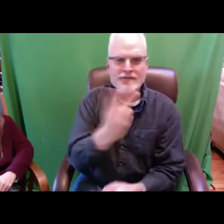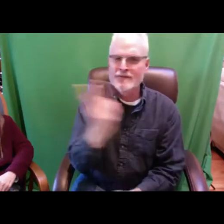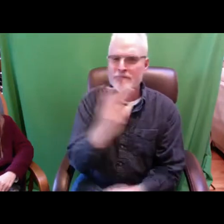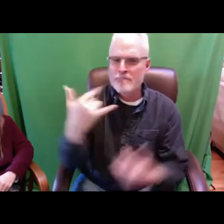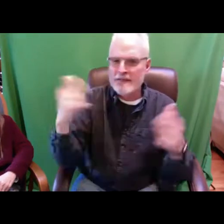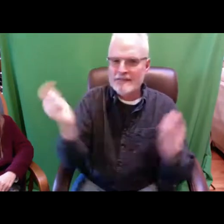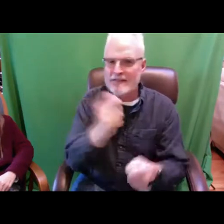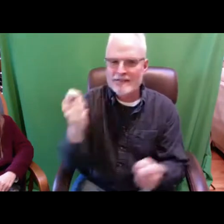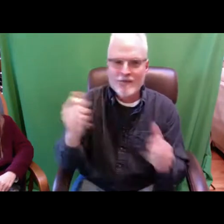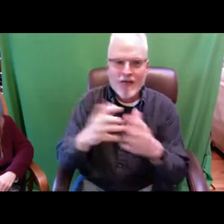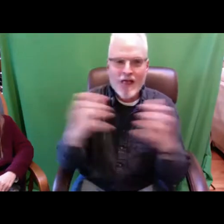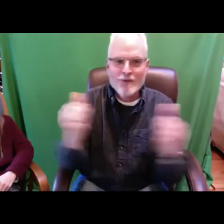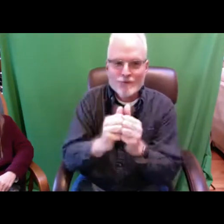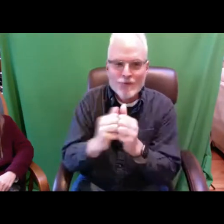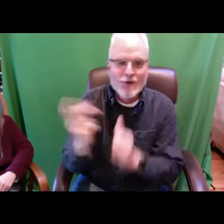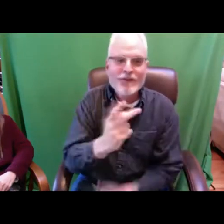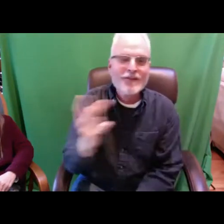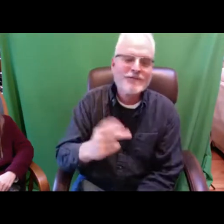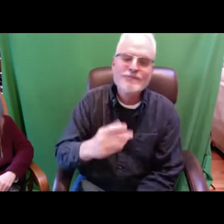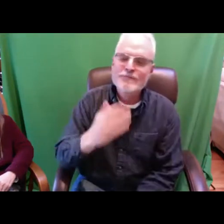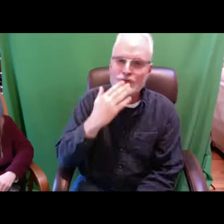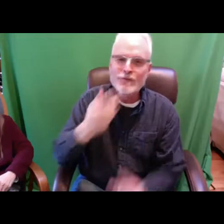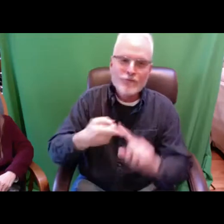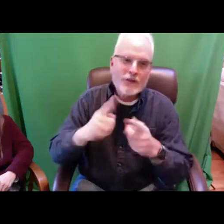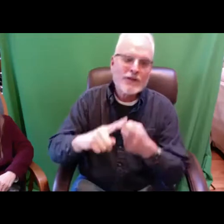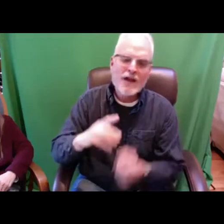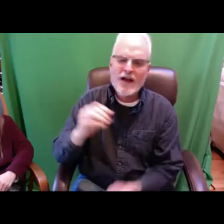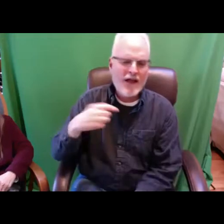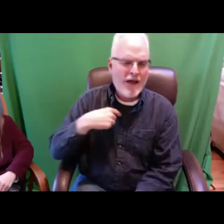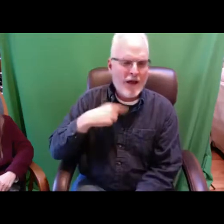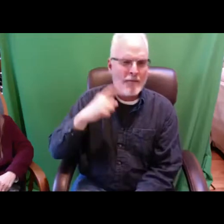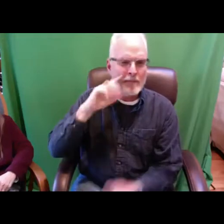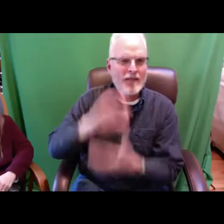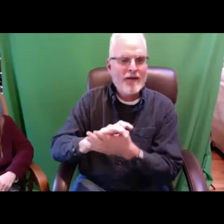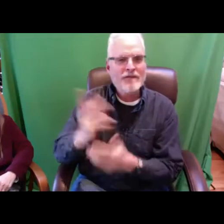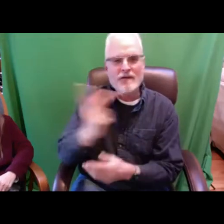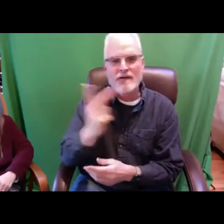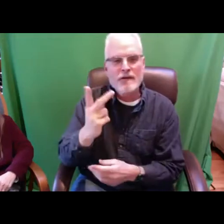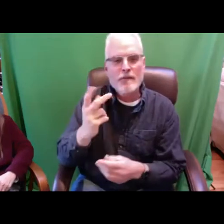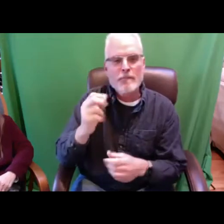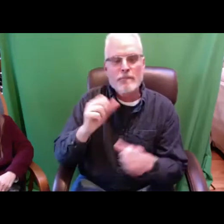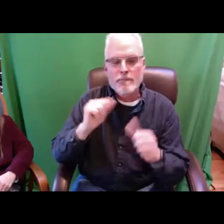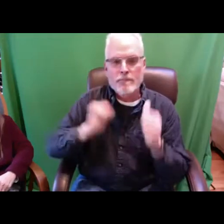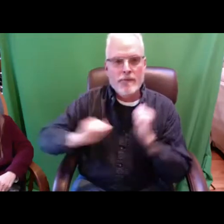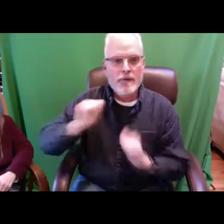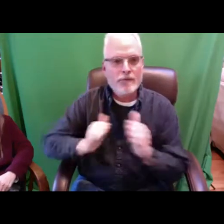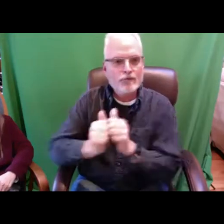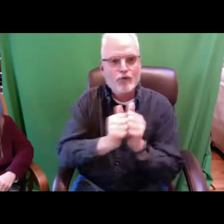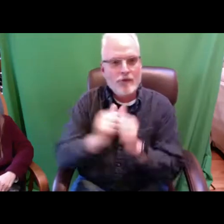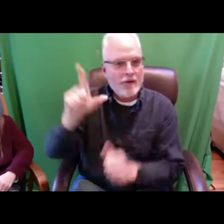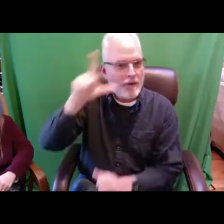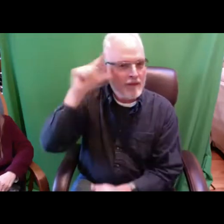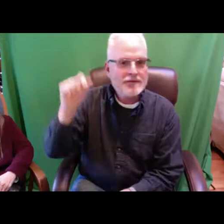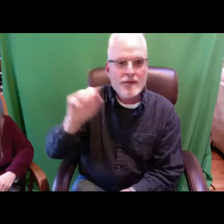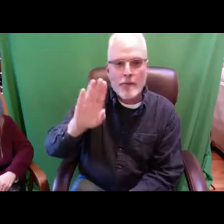Northridge, and they came down south. And so they played golf a lot with my dad. They were, I think I remember